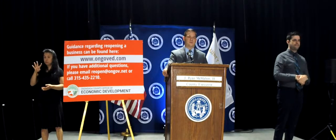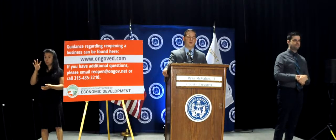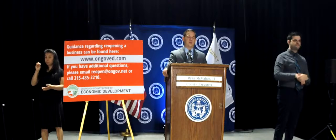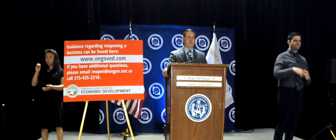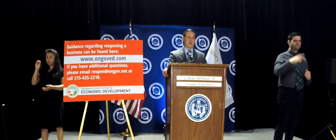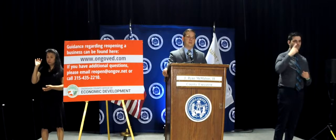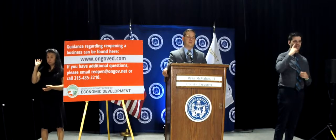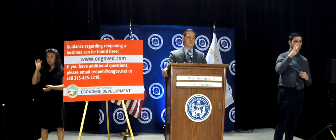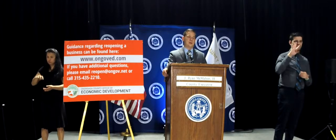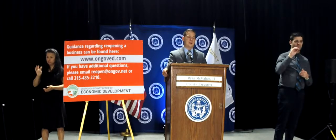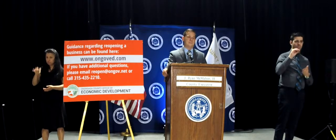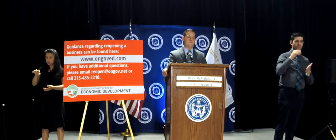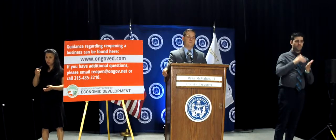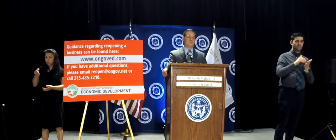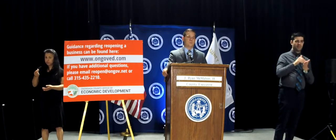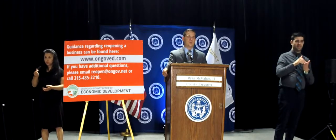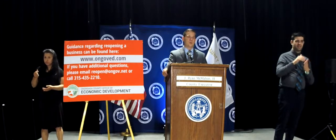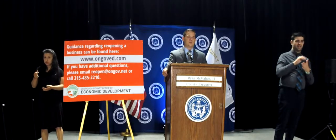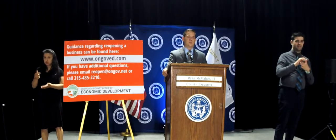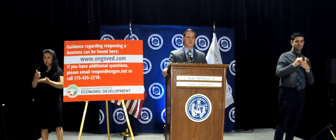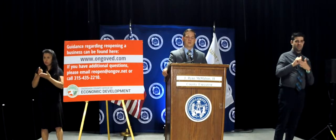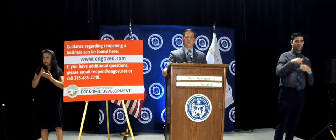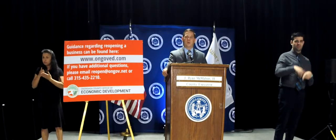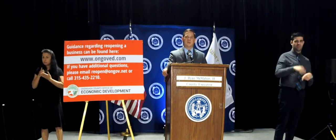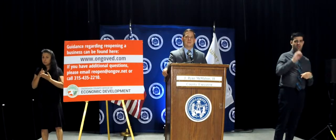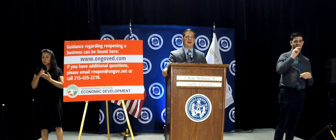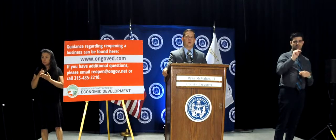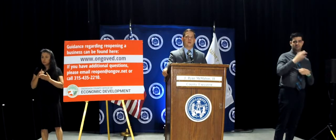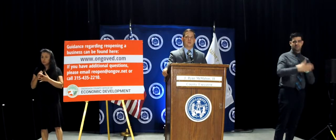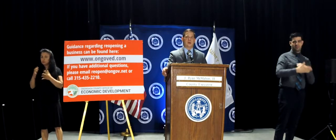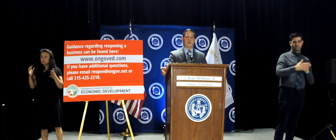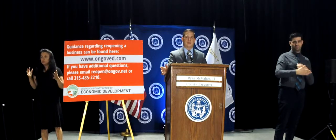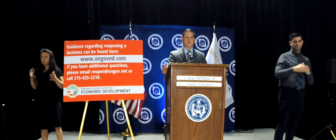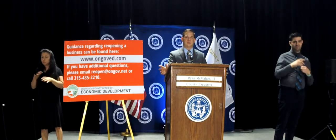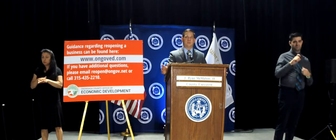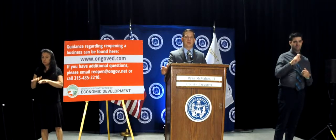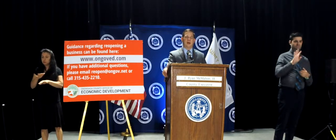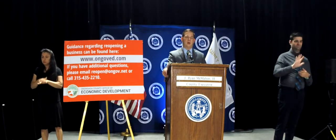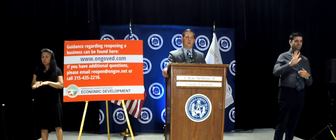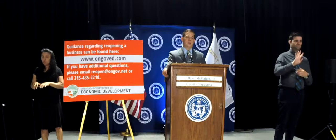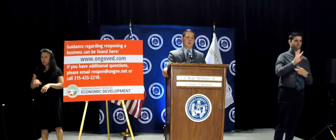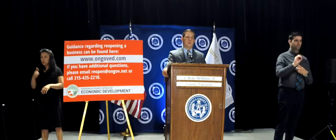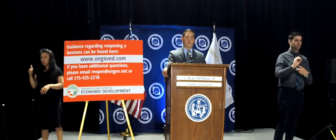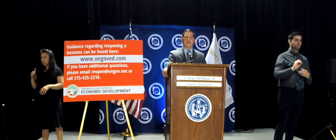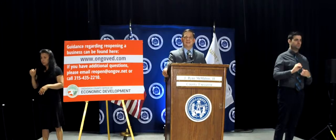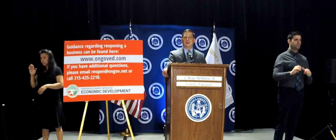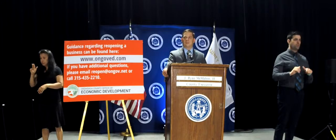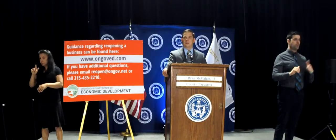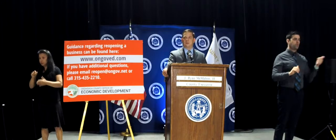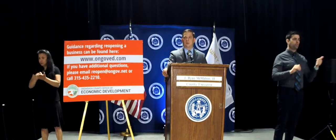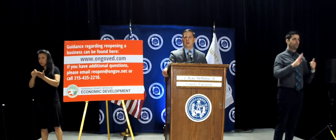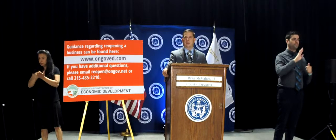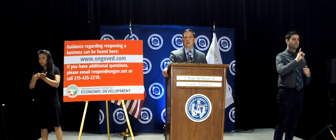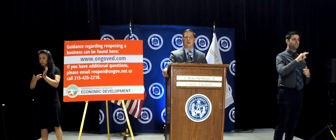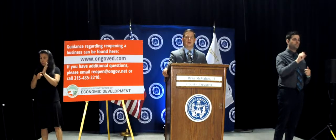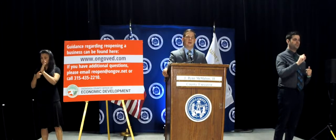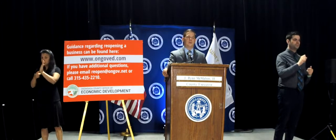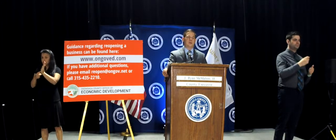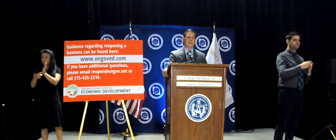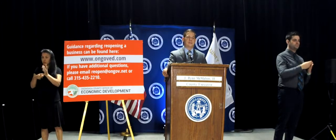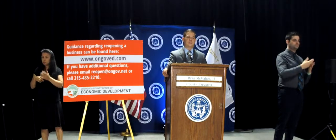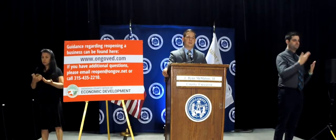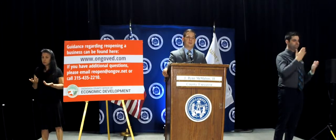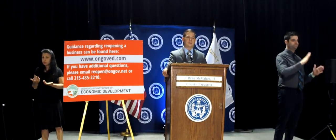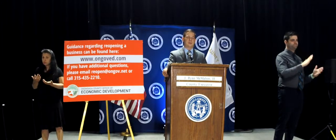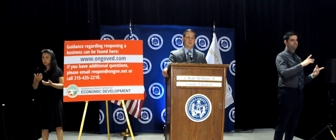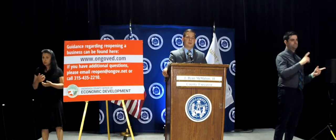gives us a fighting chance. Some of these other bills, I'm not quite sure how that's going to play out, but we need something, right? And if